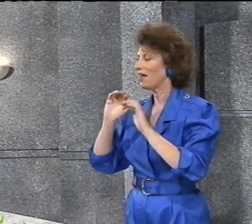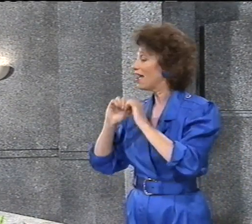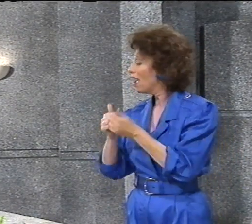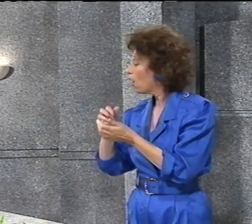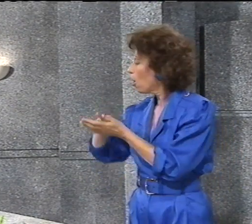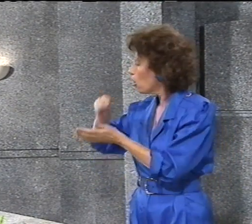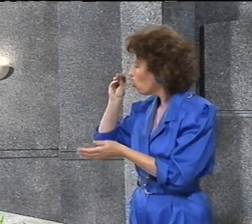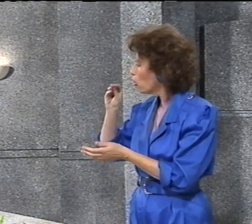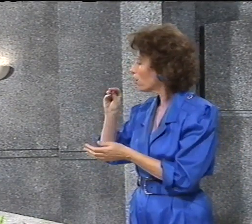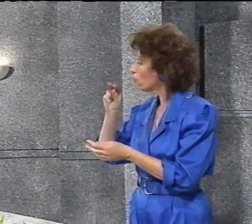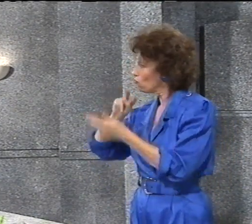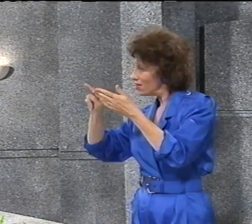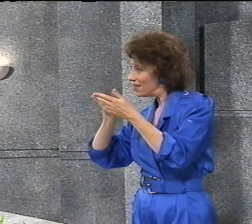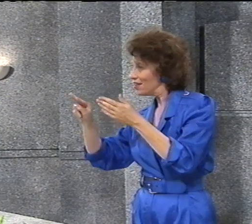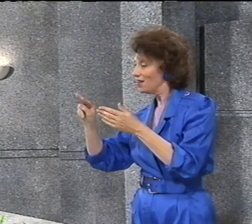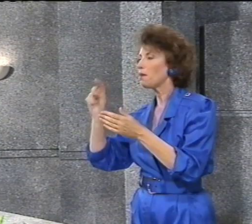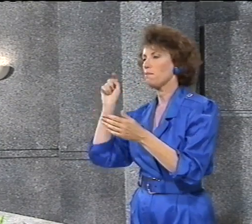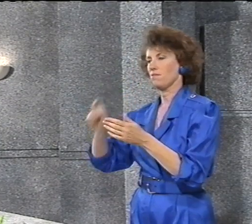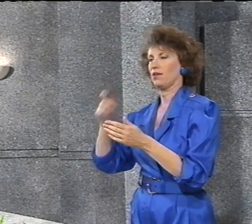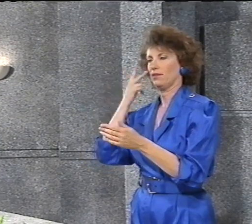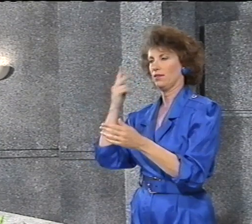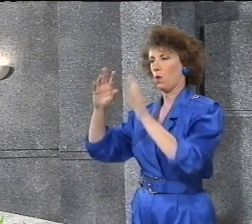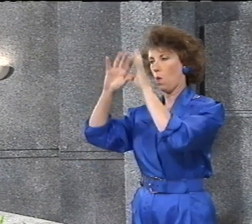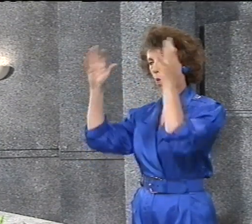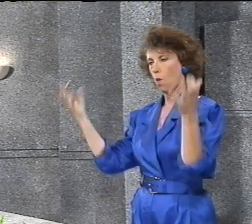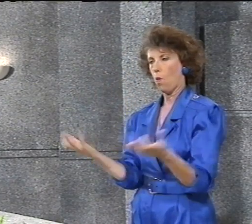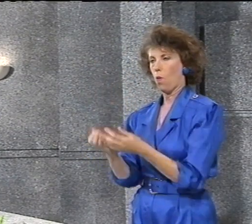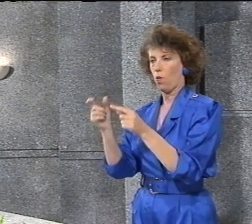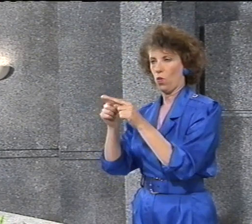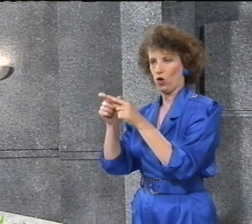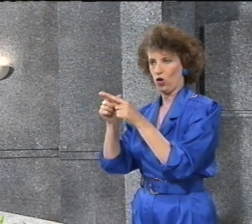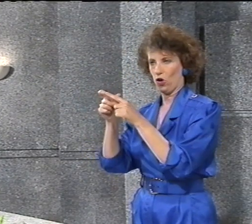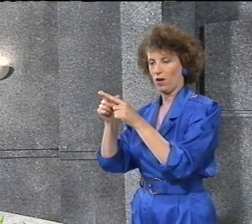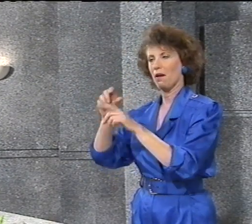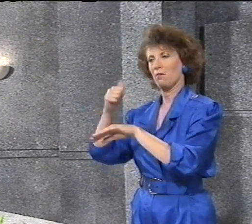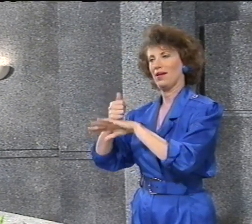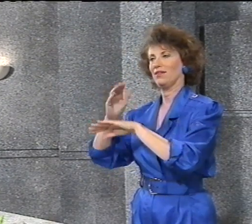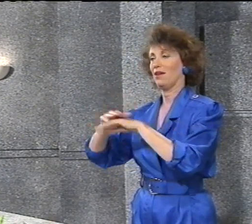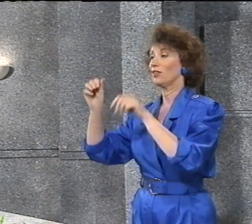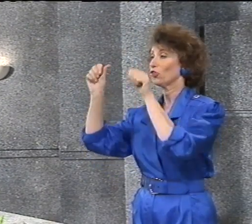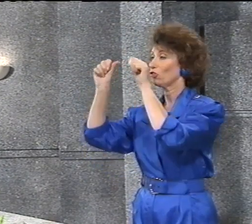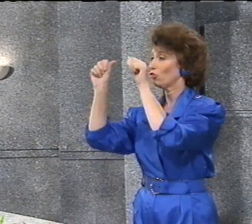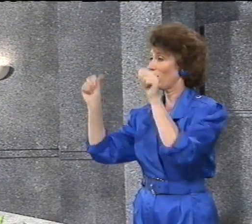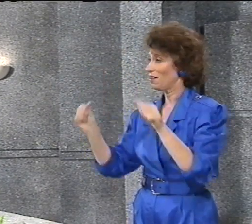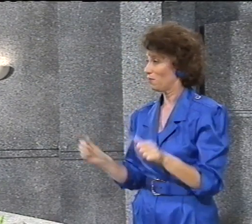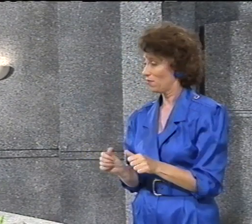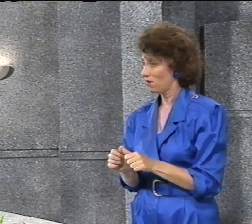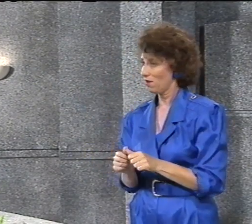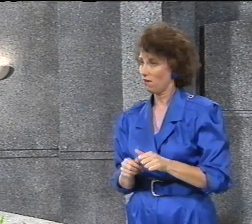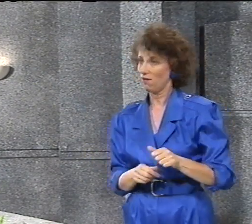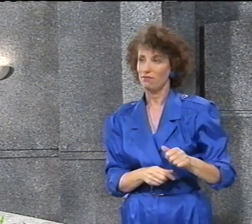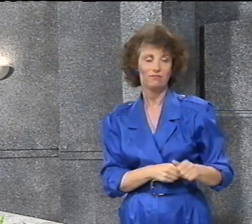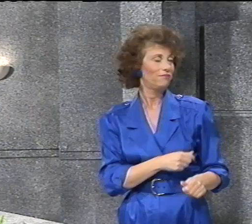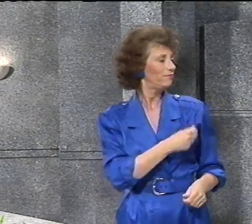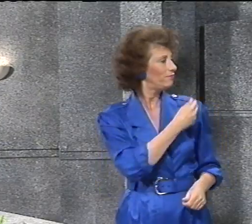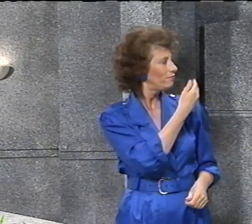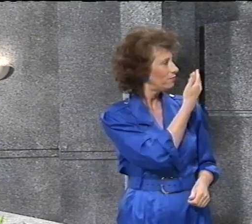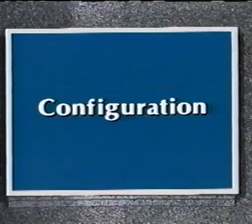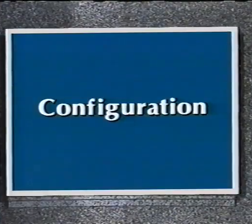This means that we have to change and establish a new habit of reading fingerspelling as whole words